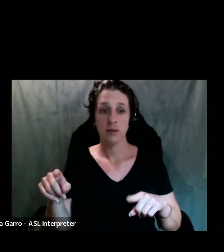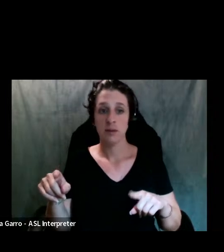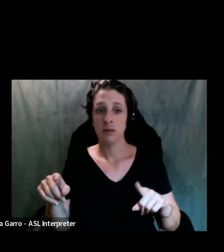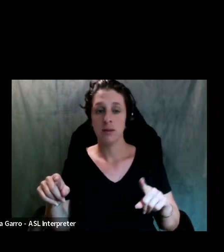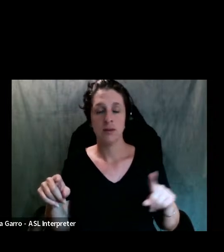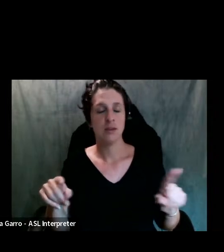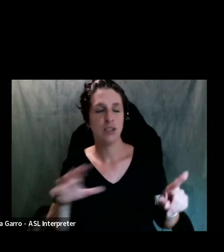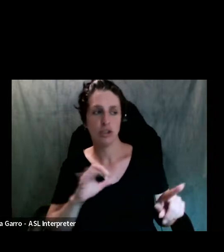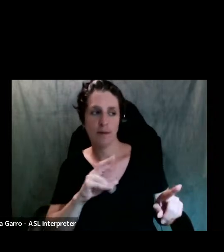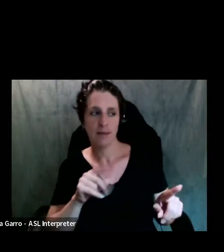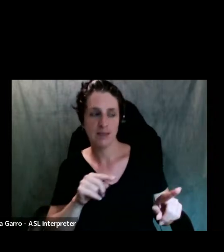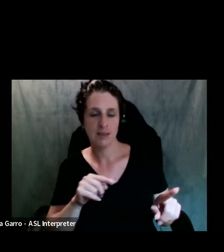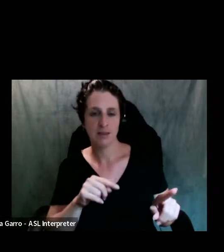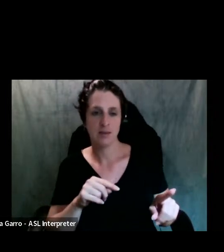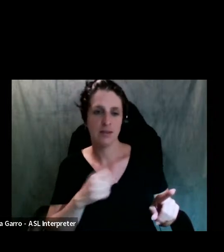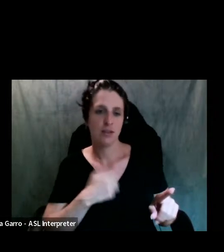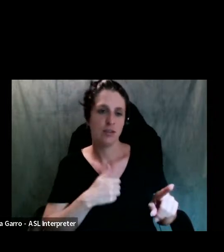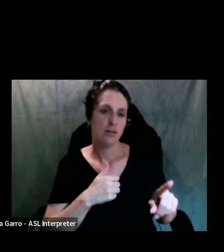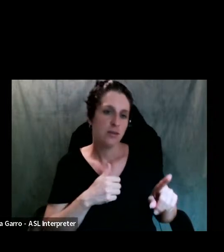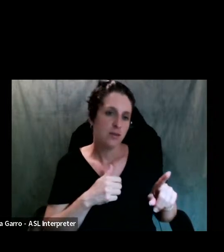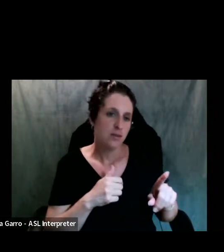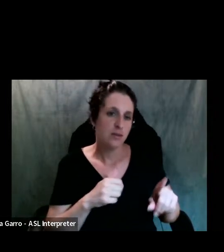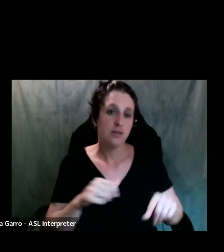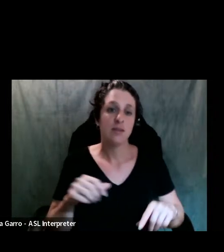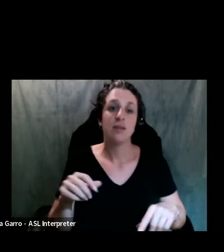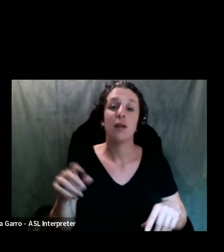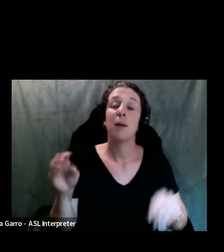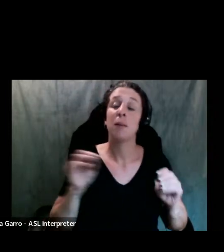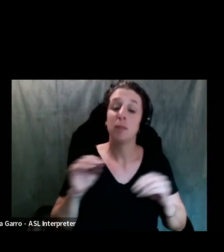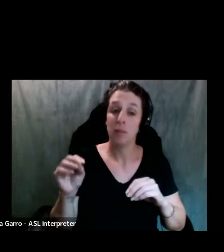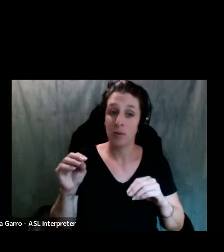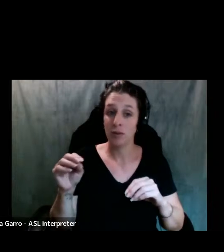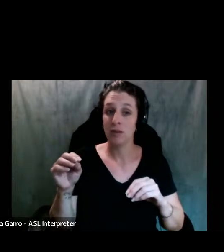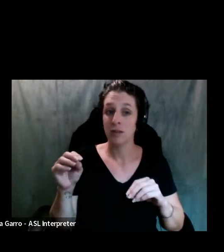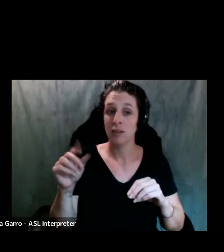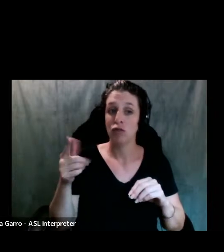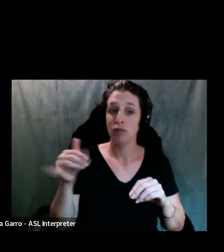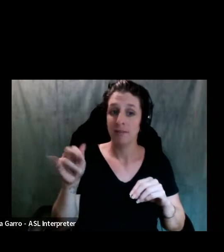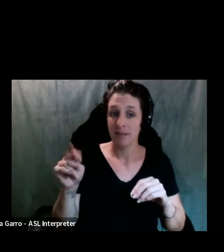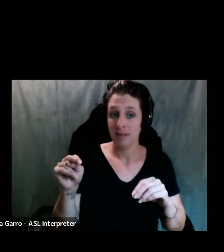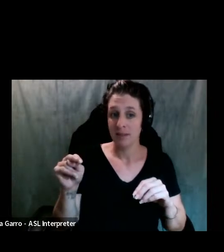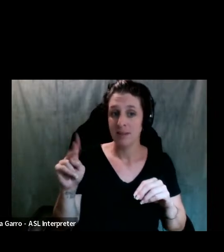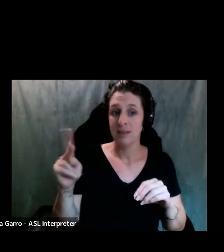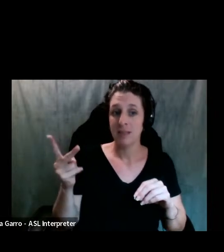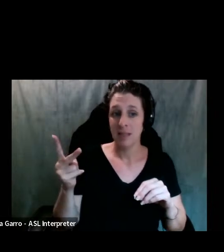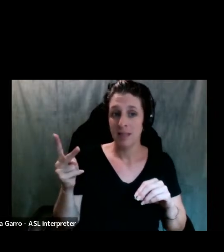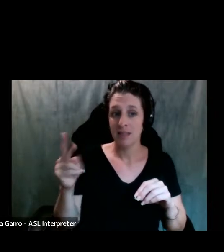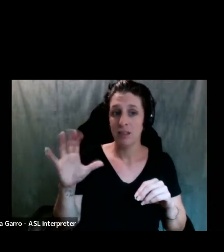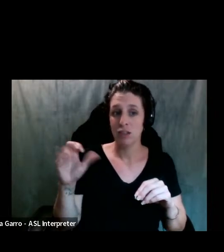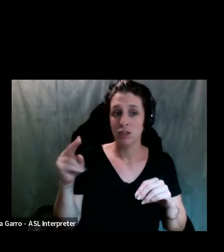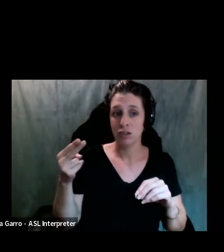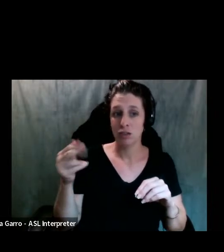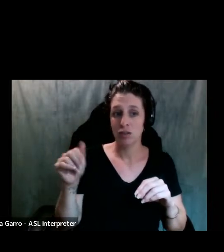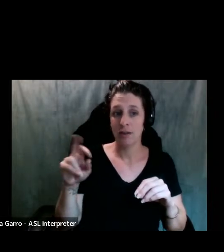sorry. I'm sorry. Okay, trustee. So we have a motion by trustee Griffin, a second by trustee